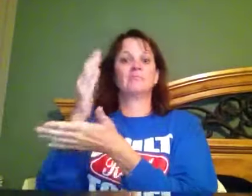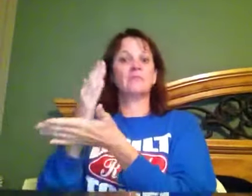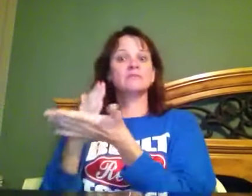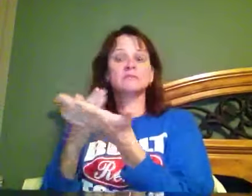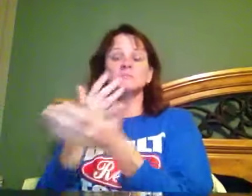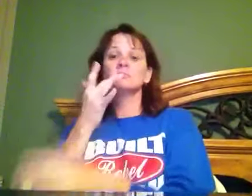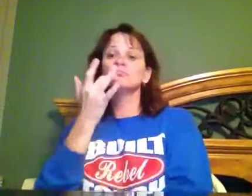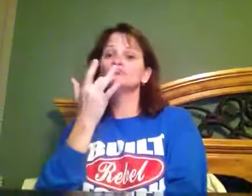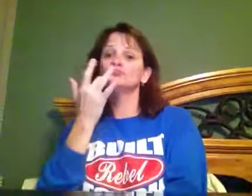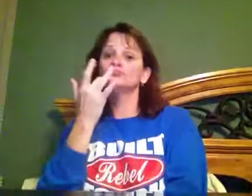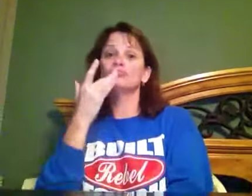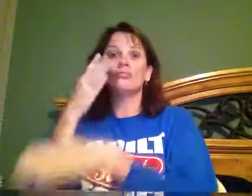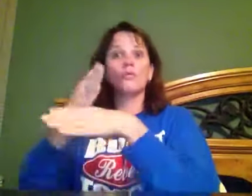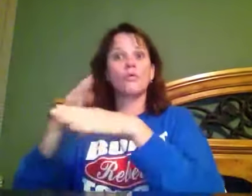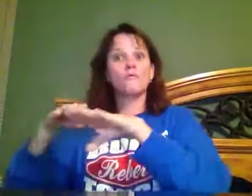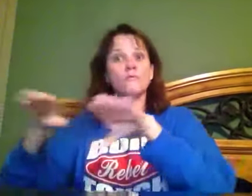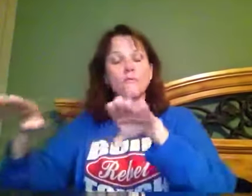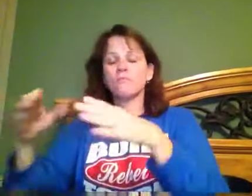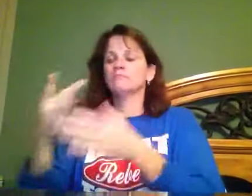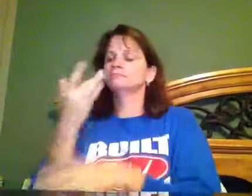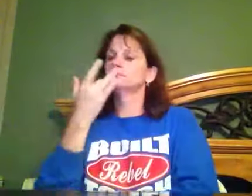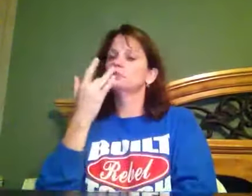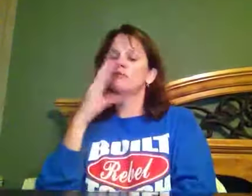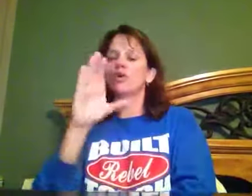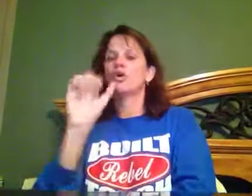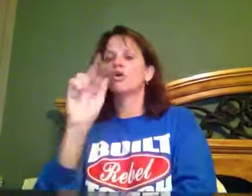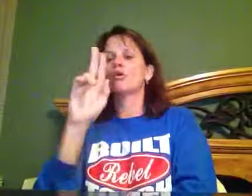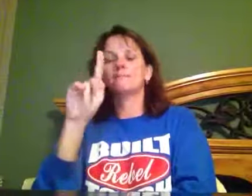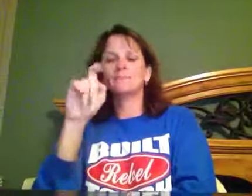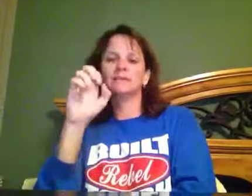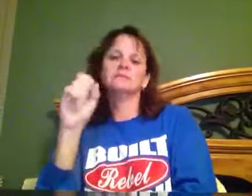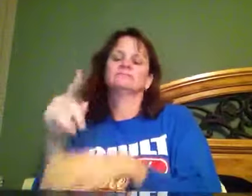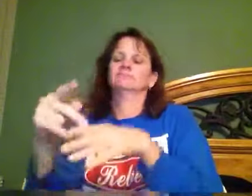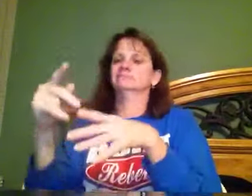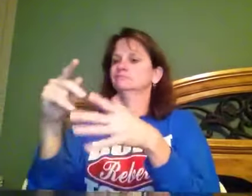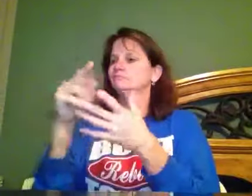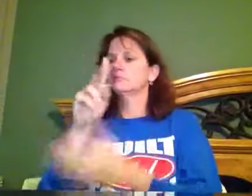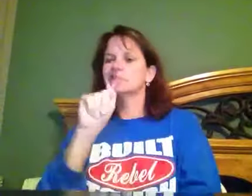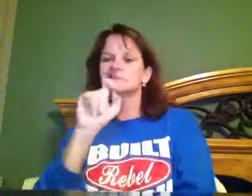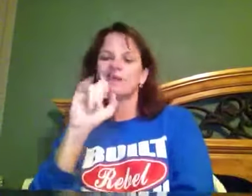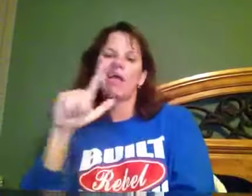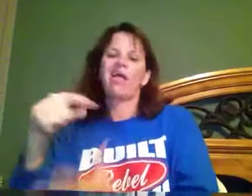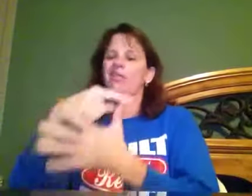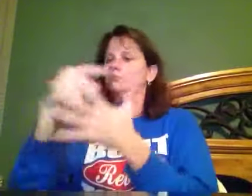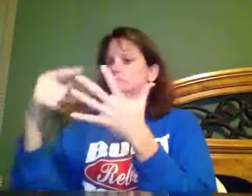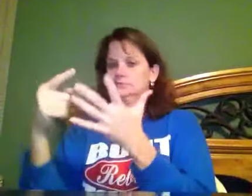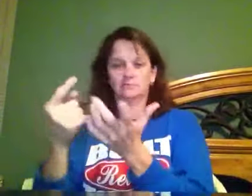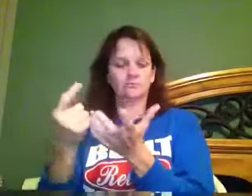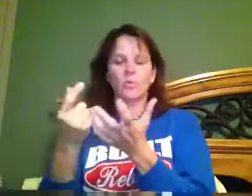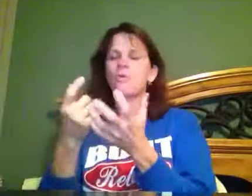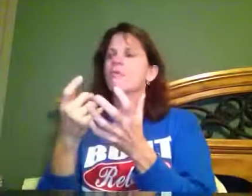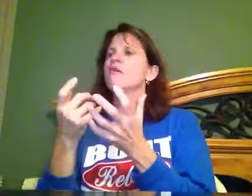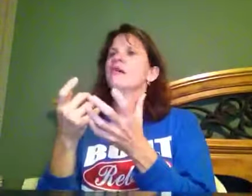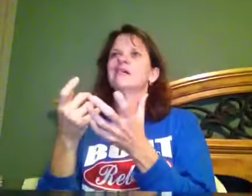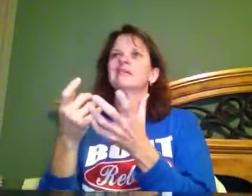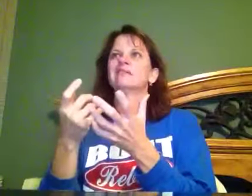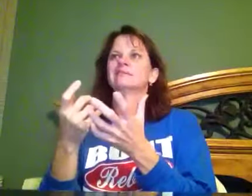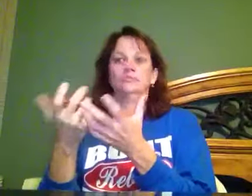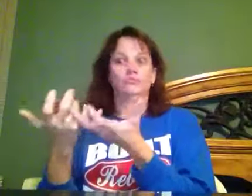wood, some people like ceramic tile. Whatever those things are that you absolutely do not want. And also make a list of the things that you'd really